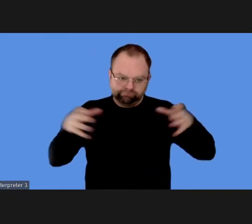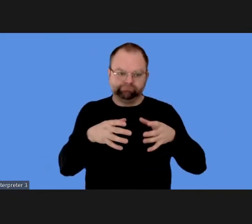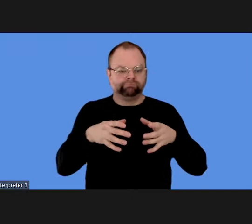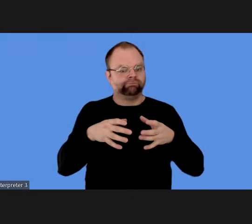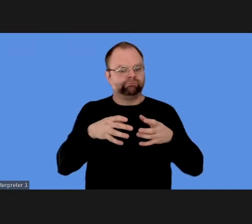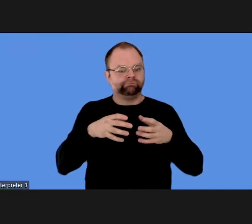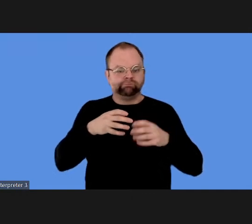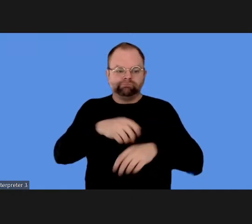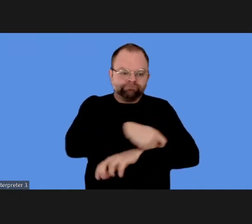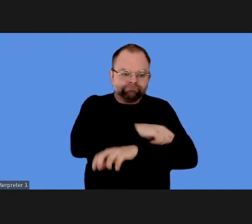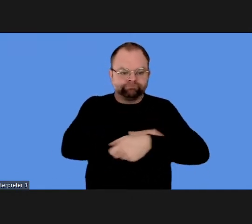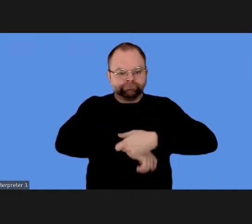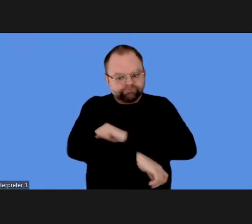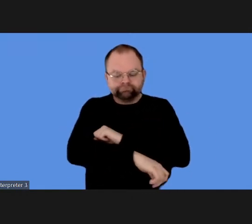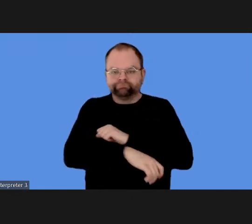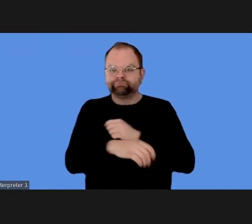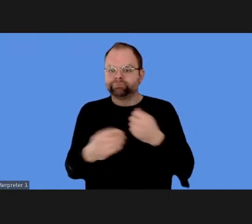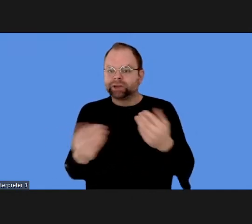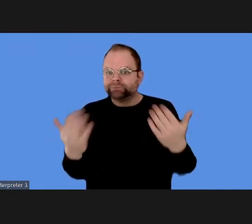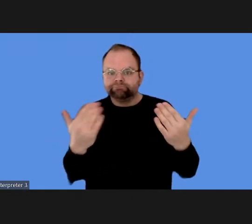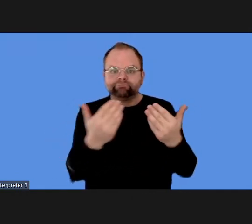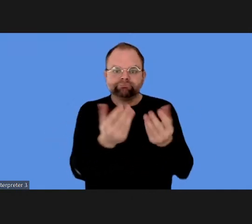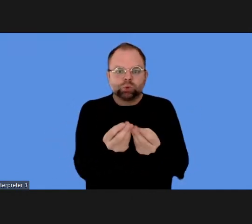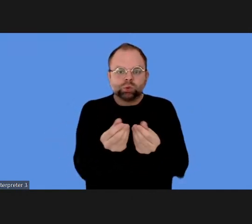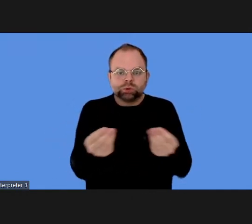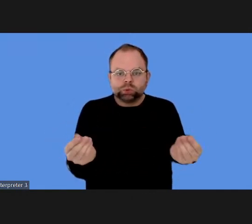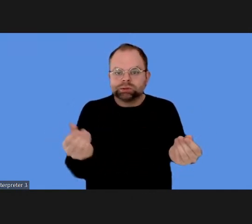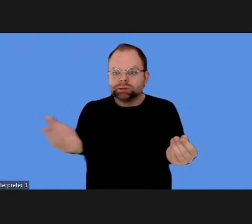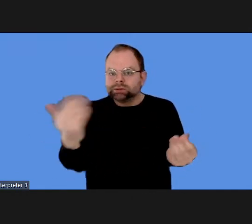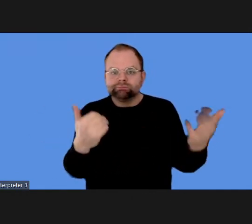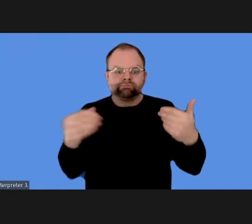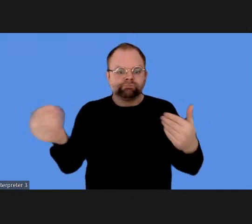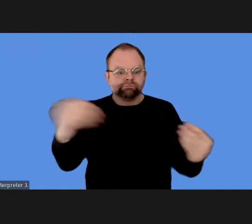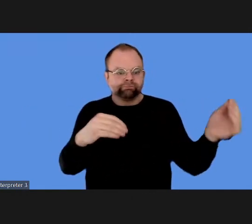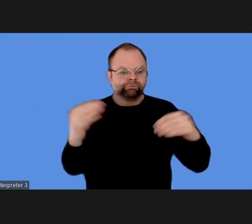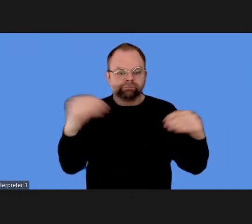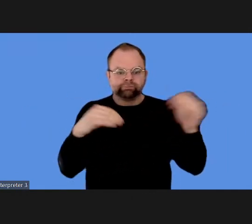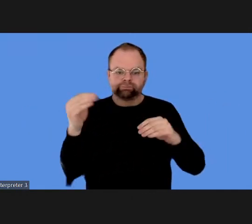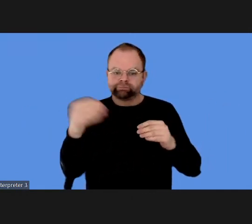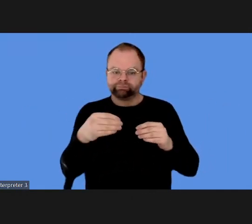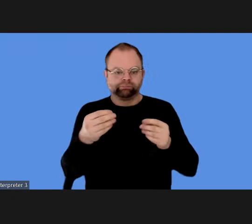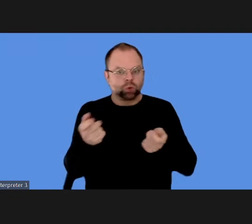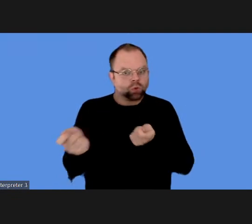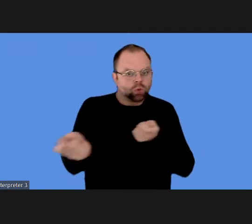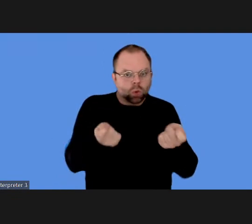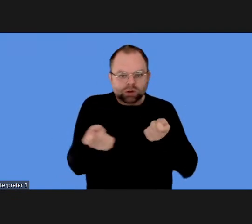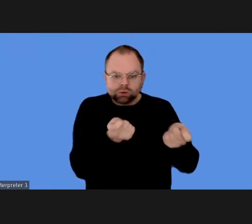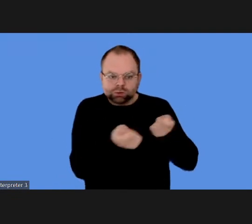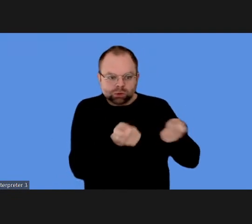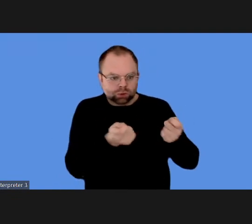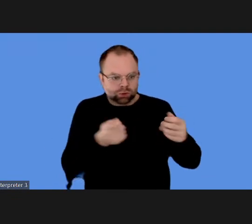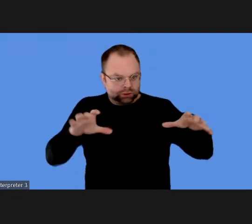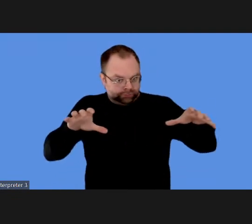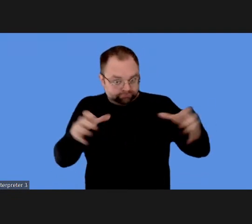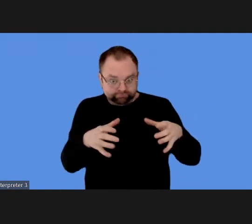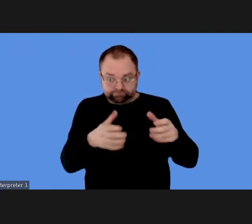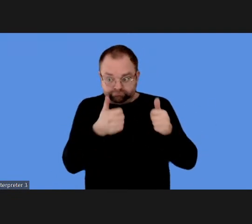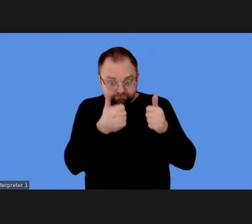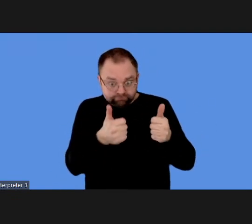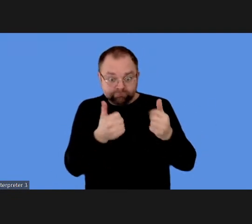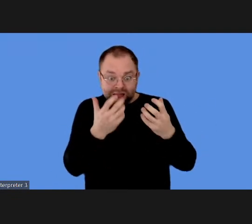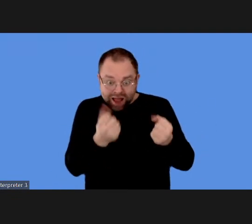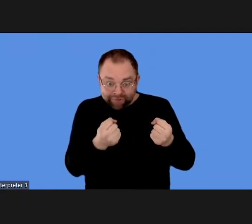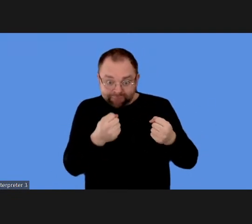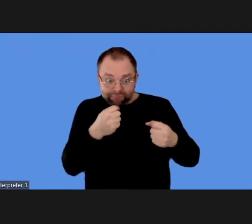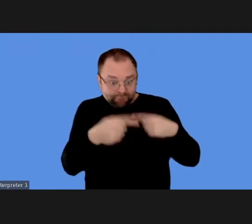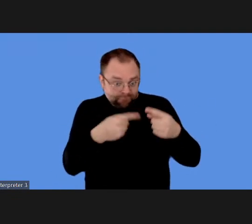really transform African statistical landscape. Thank you, Chair. Thank you very